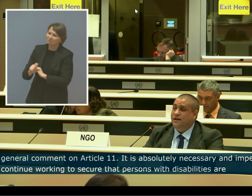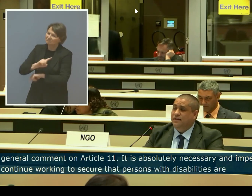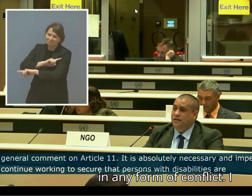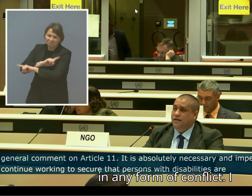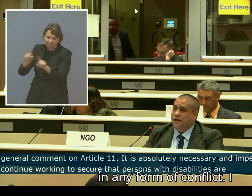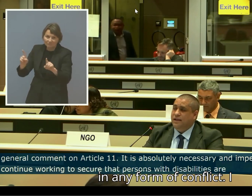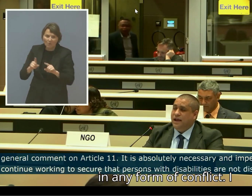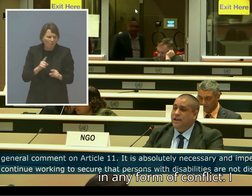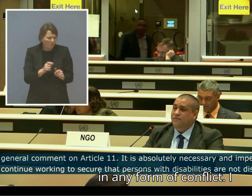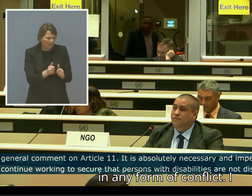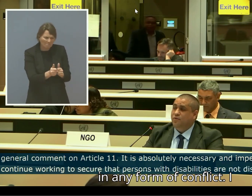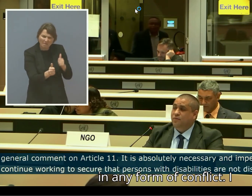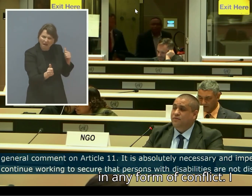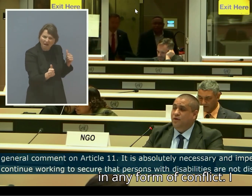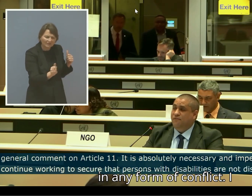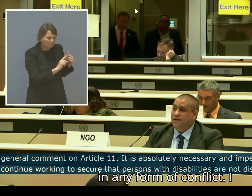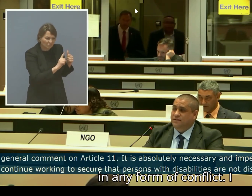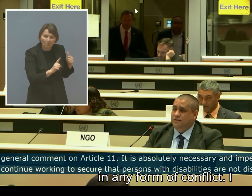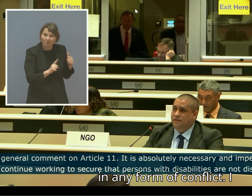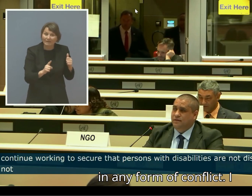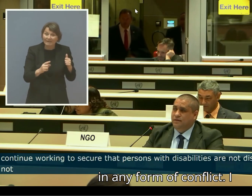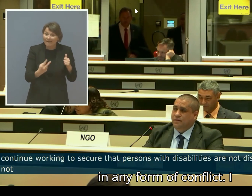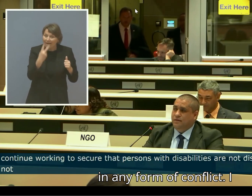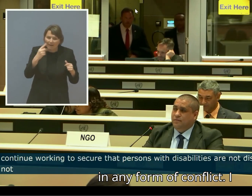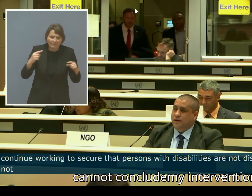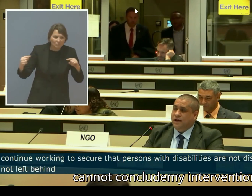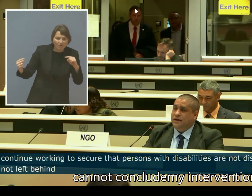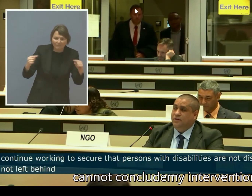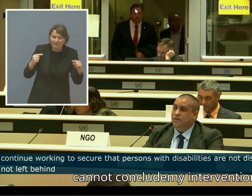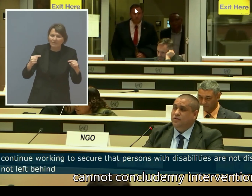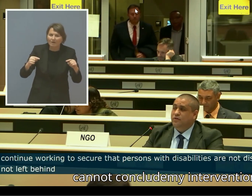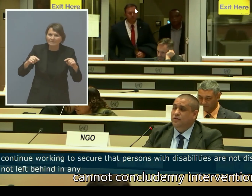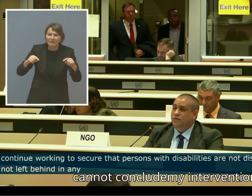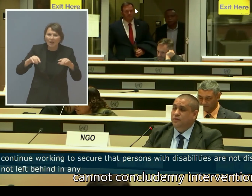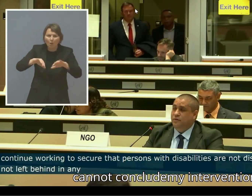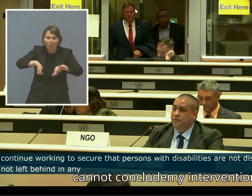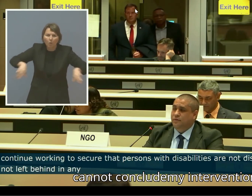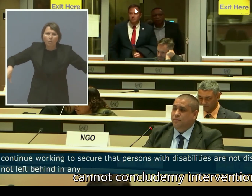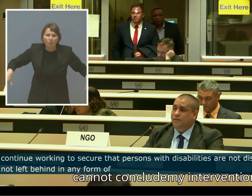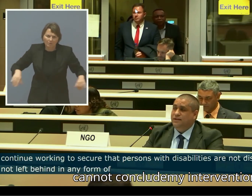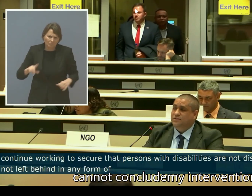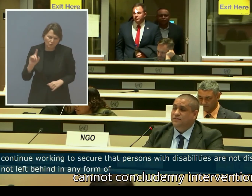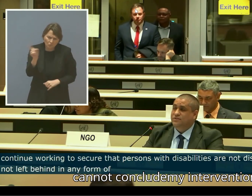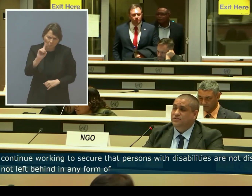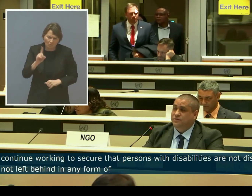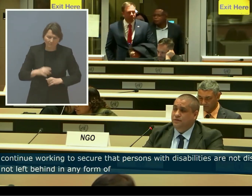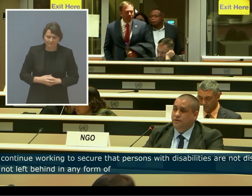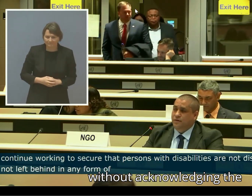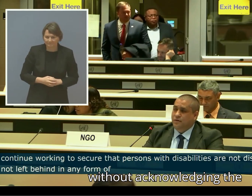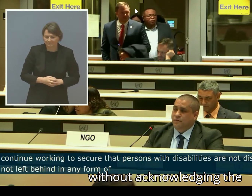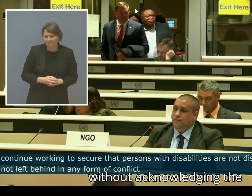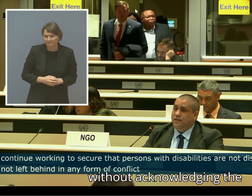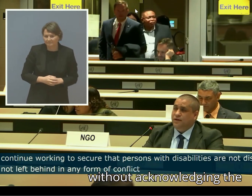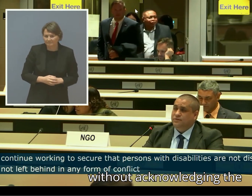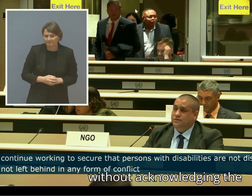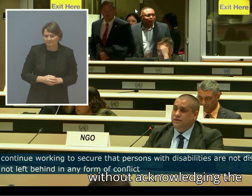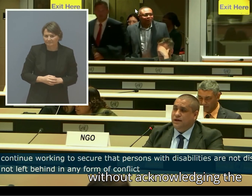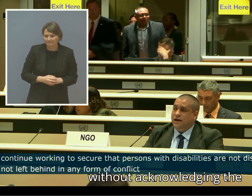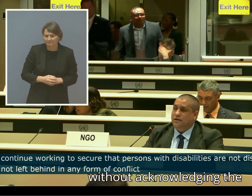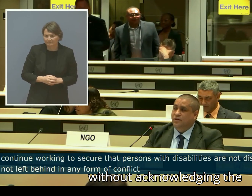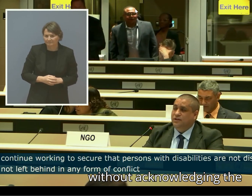behind in any form of conflict. I cannot conclude my intervention